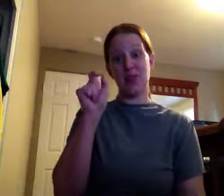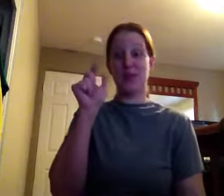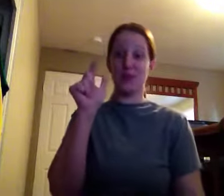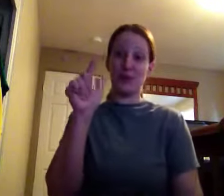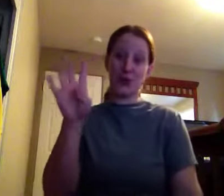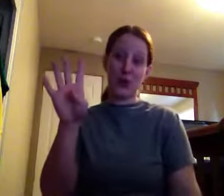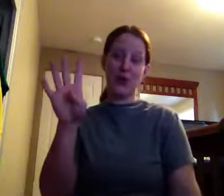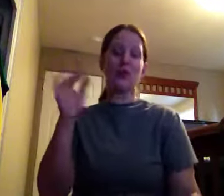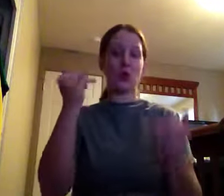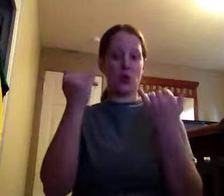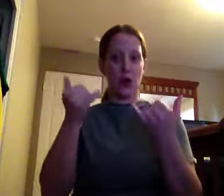by 6.24.